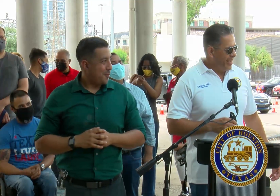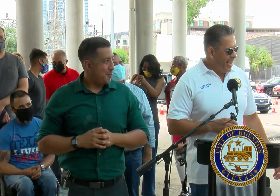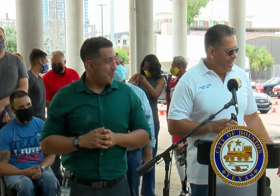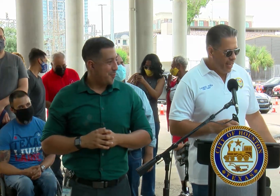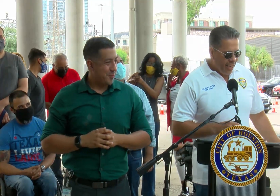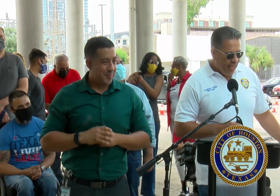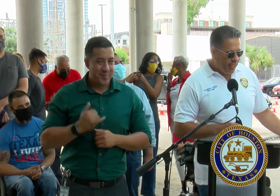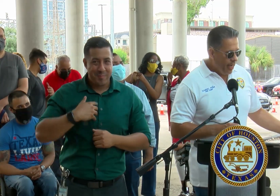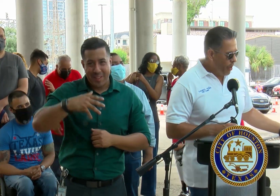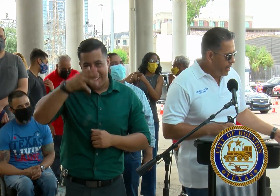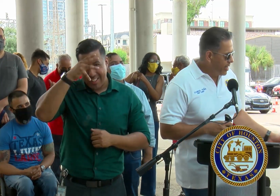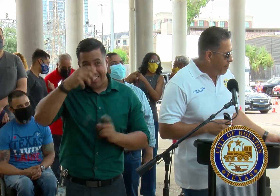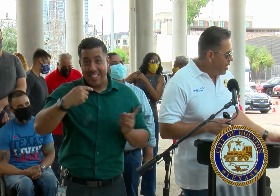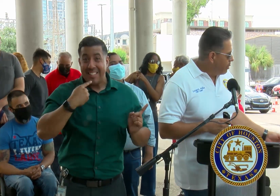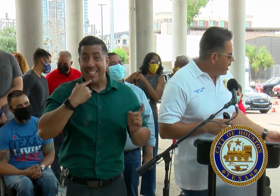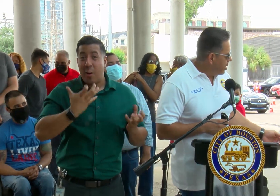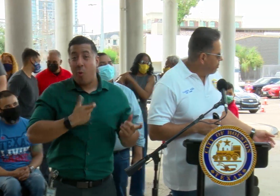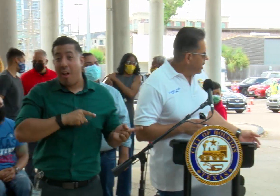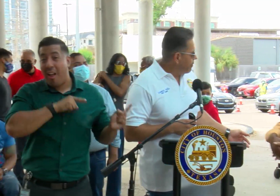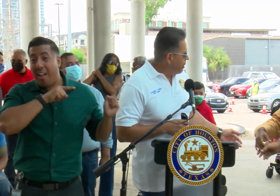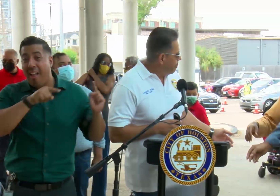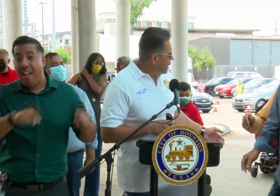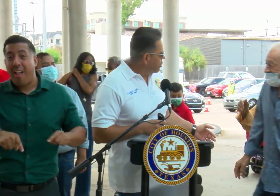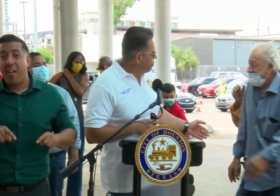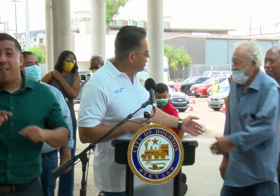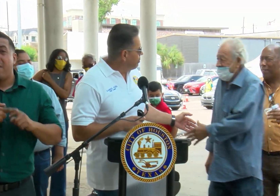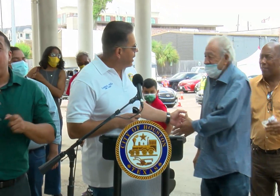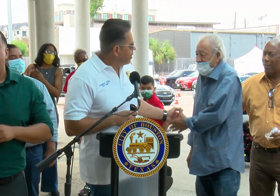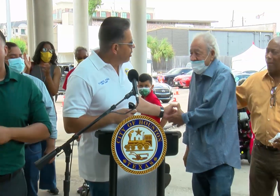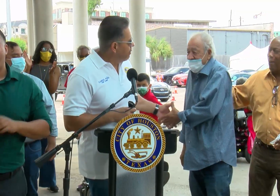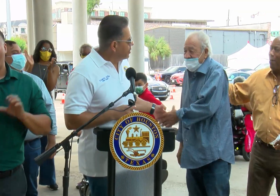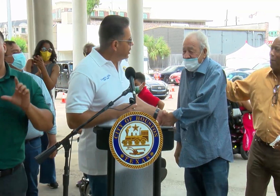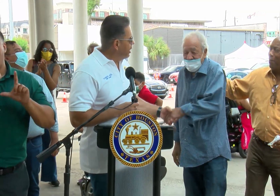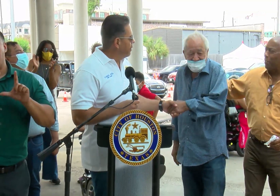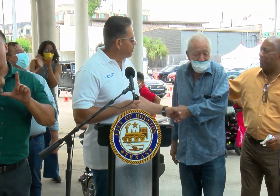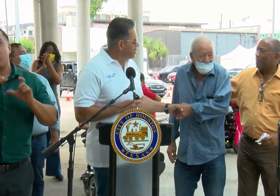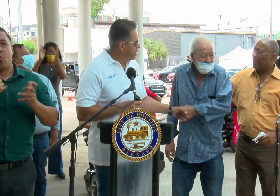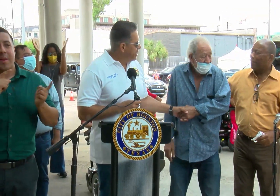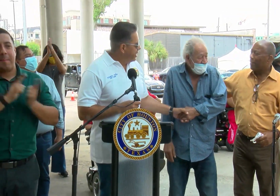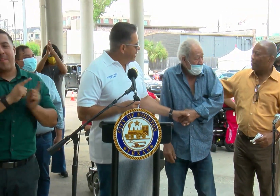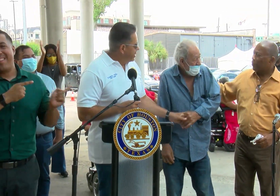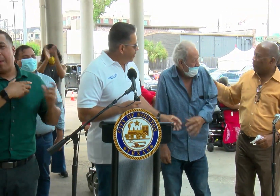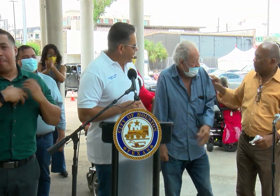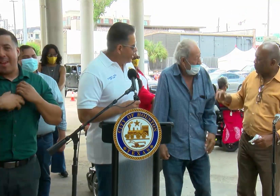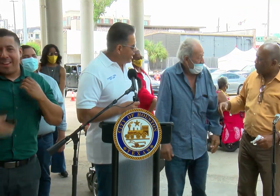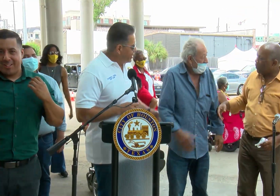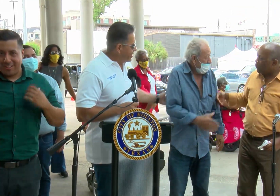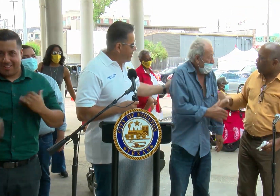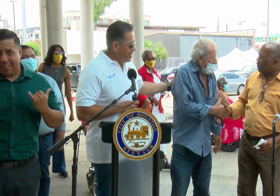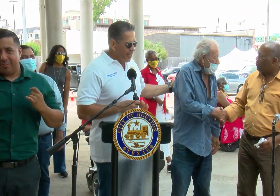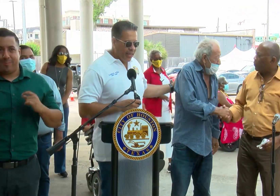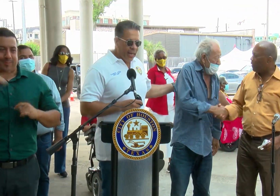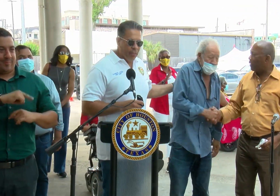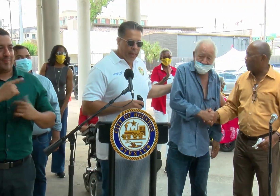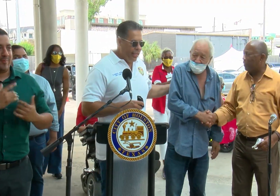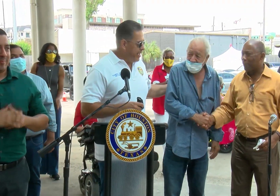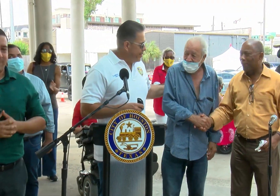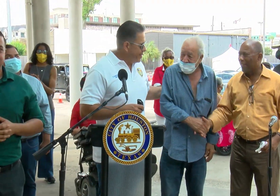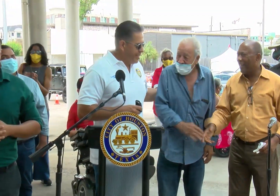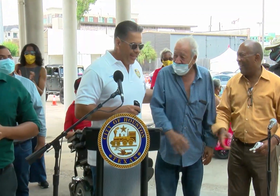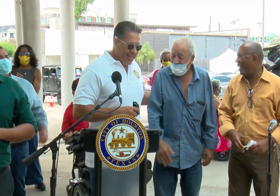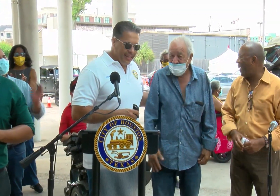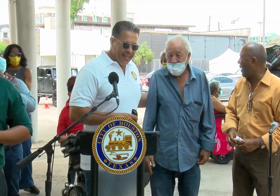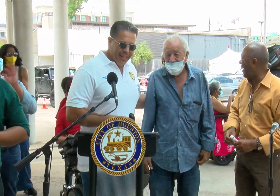here's my dad. He said he wanted to come all the way out here, Mayor, from El Paso to meet the mayor of the city of Houston. So here he is. Ricardo